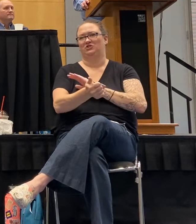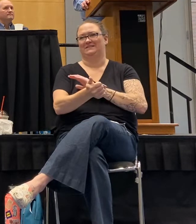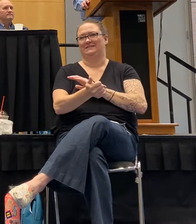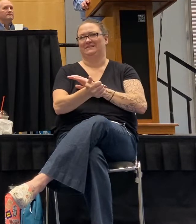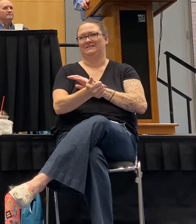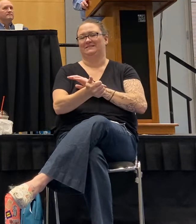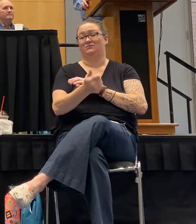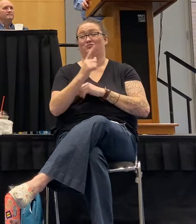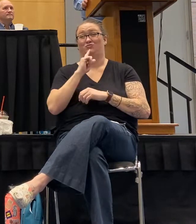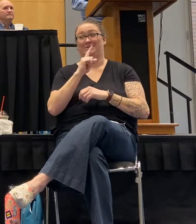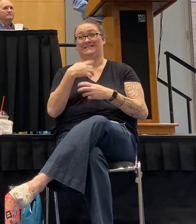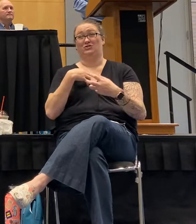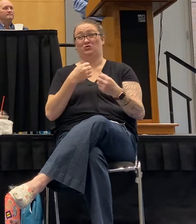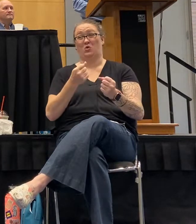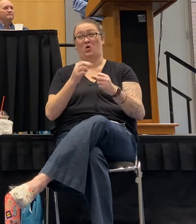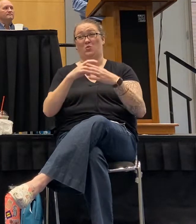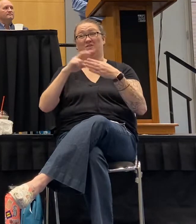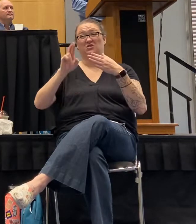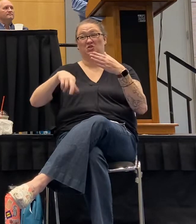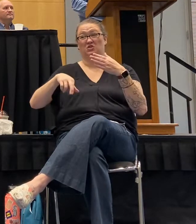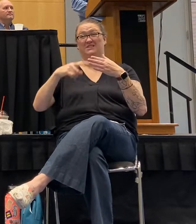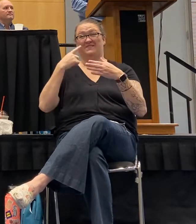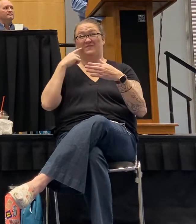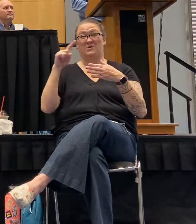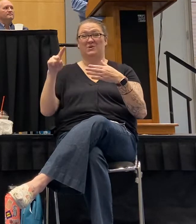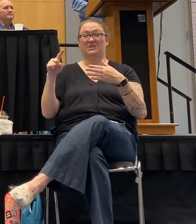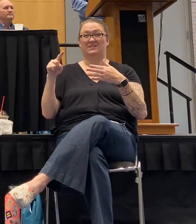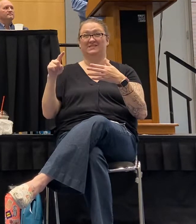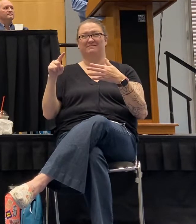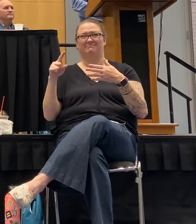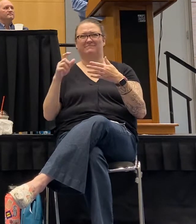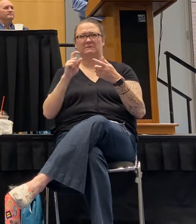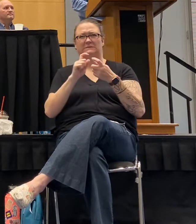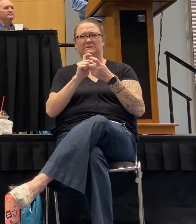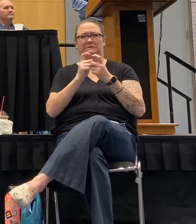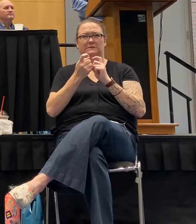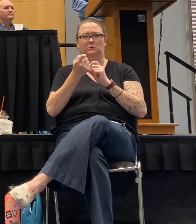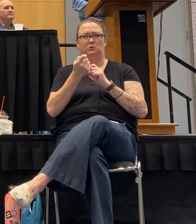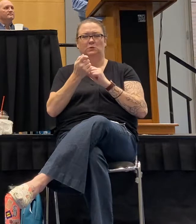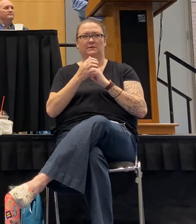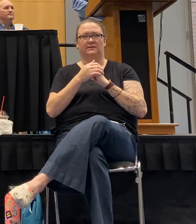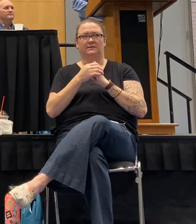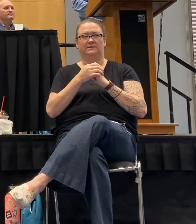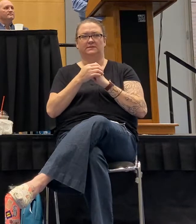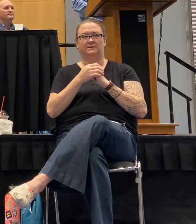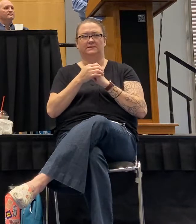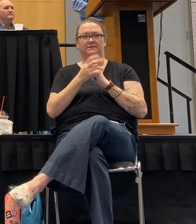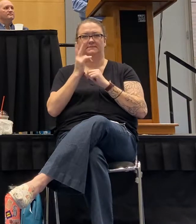And really strong results here as far as, let me make an adjustment really